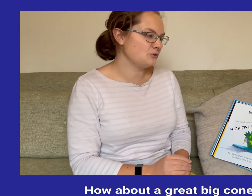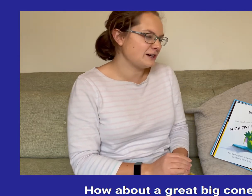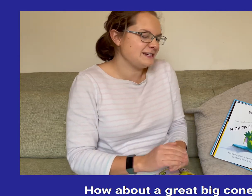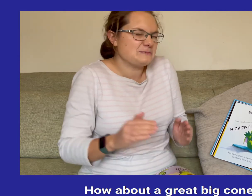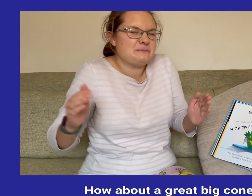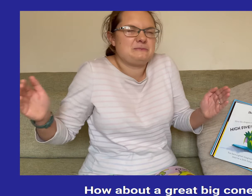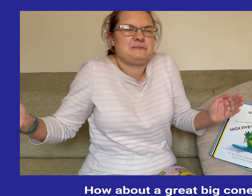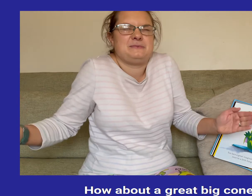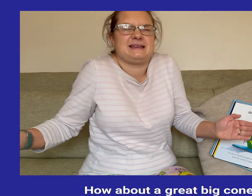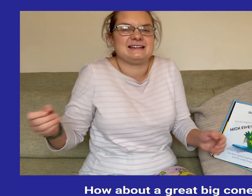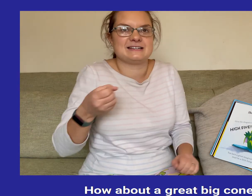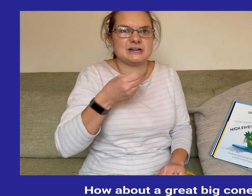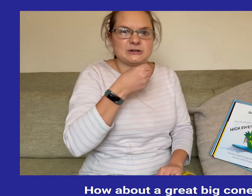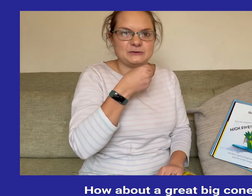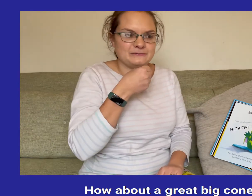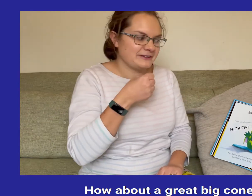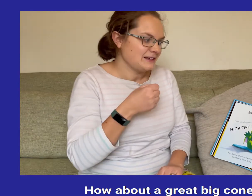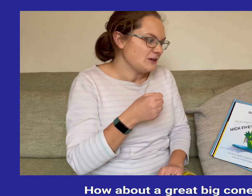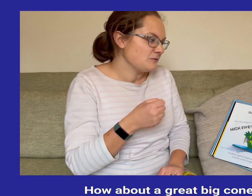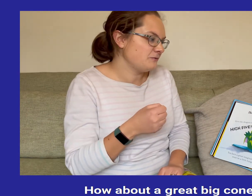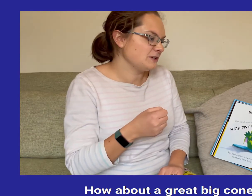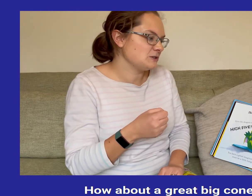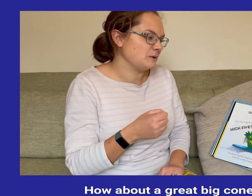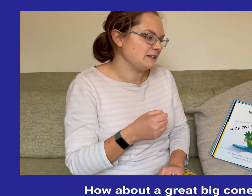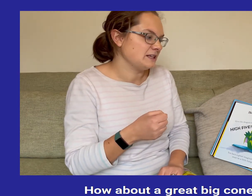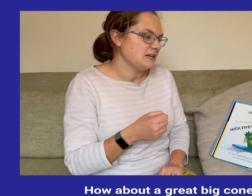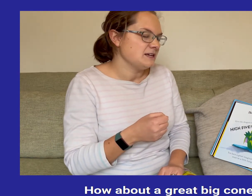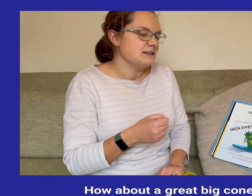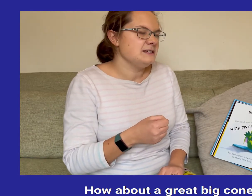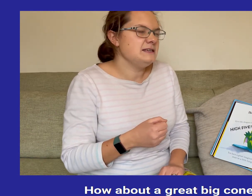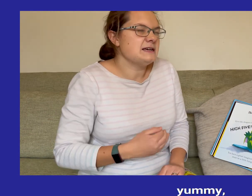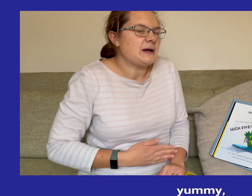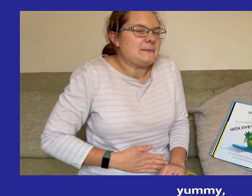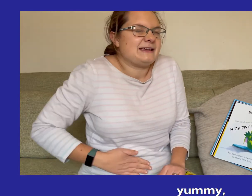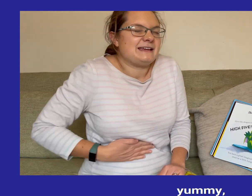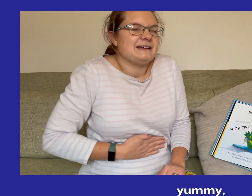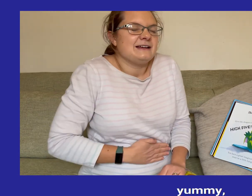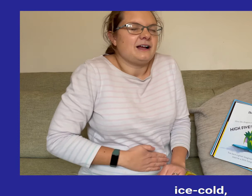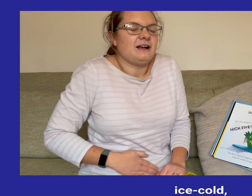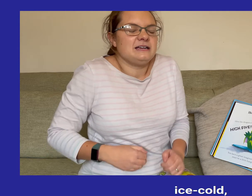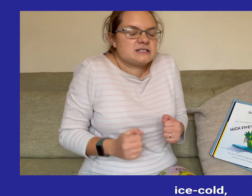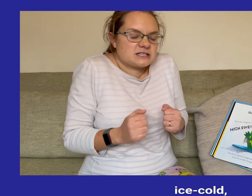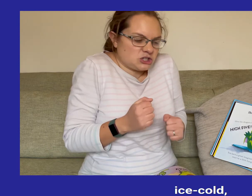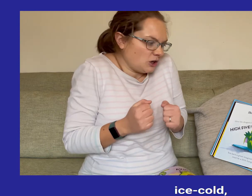great big cone filled with yummy ice